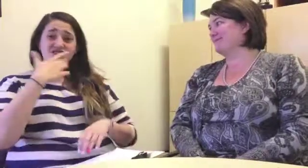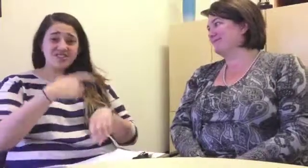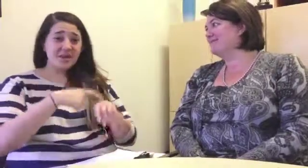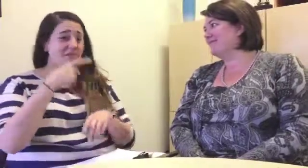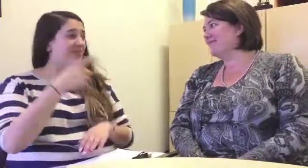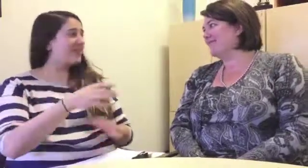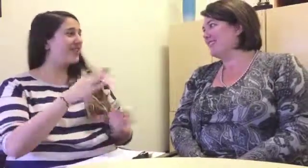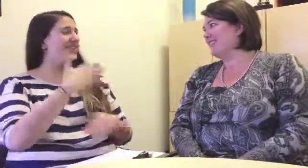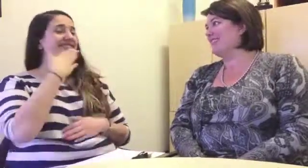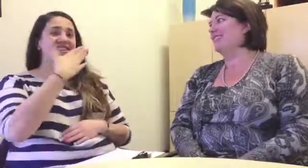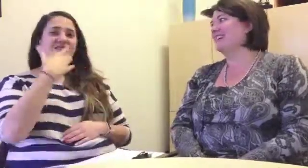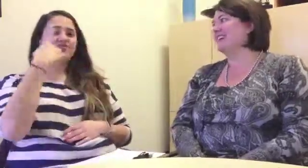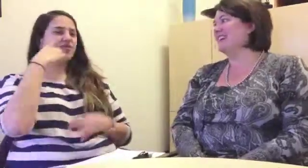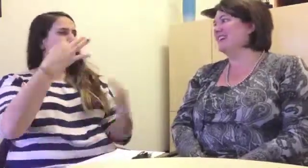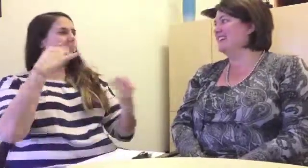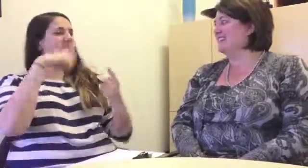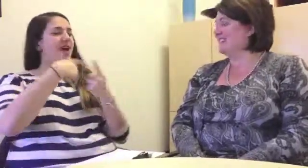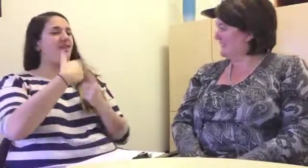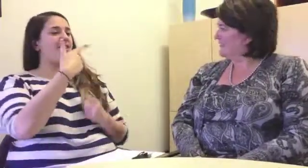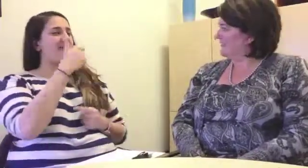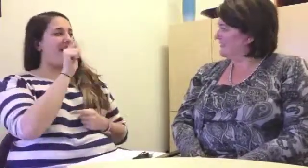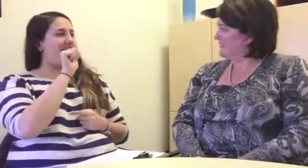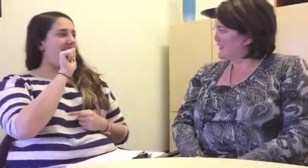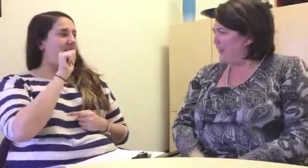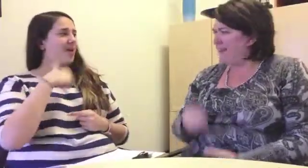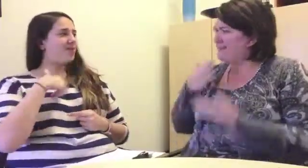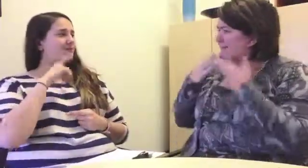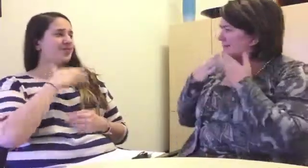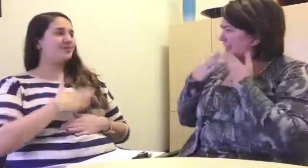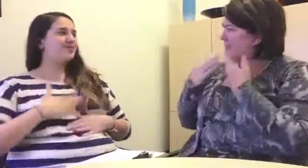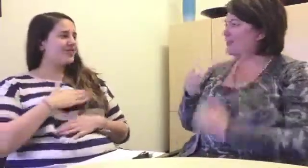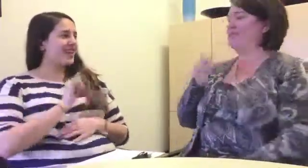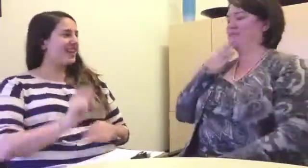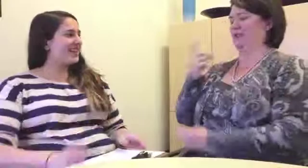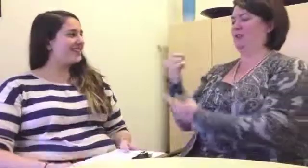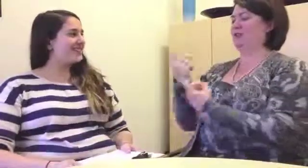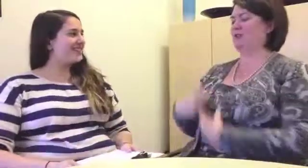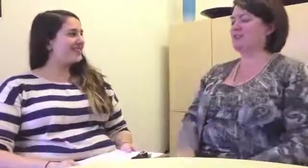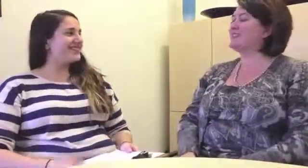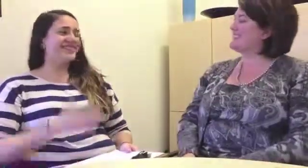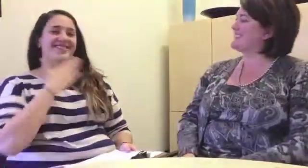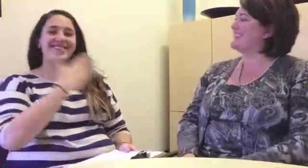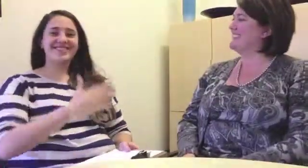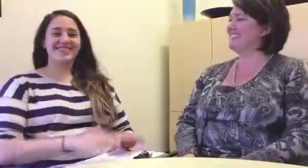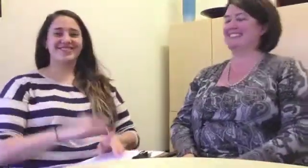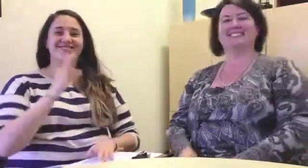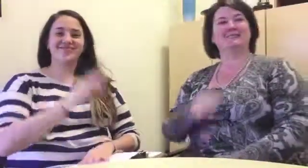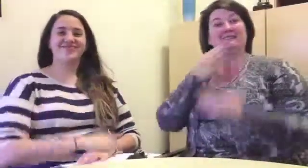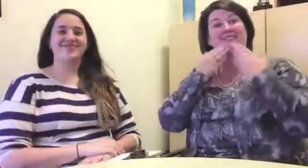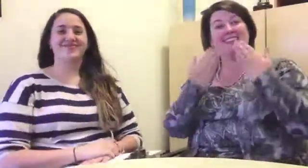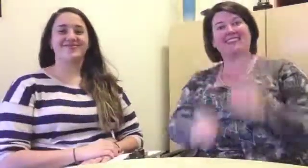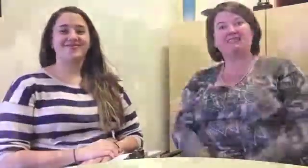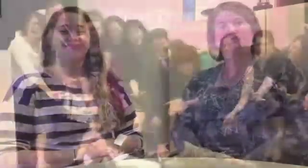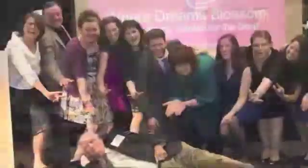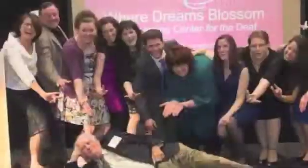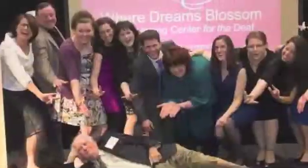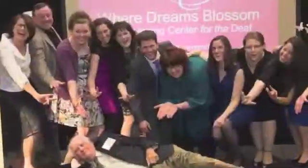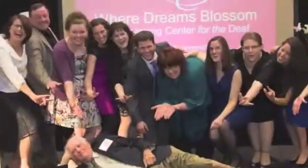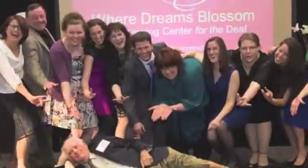entire audience wearing these glasses and waving their hands in his honor. Wow. Thank you so much for taking the time to talk about the gala. Absolutely. Thank